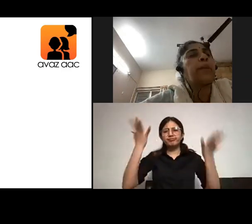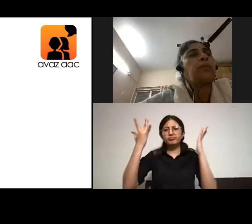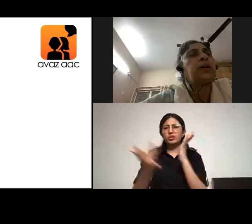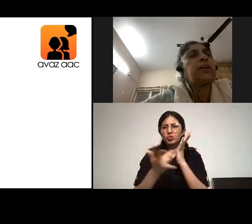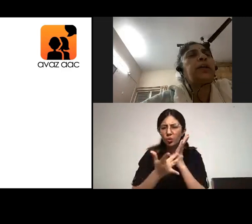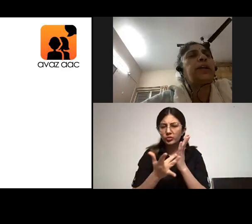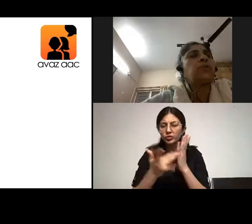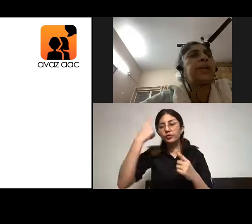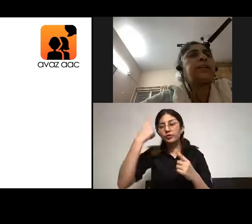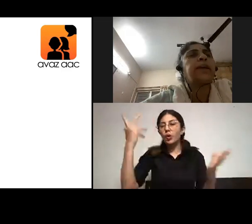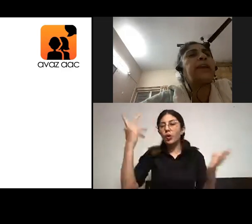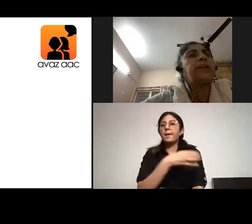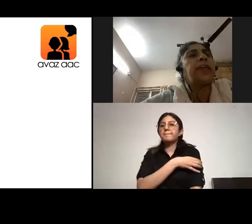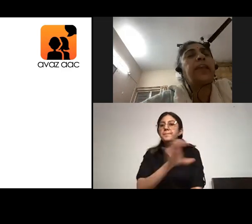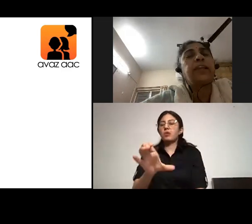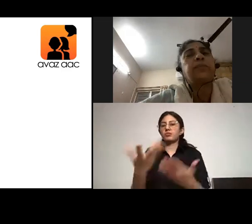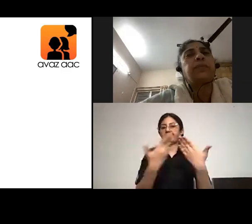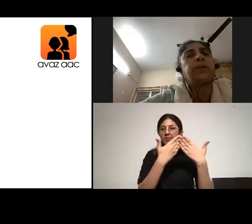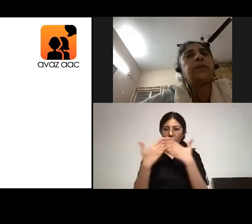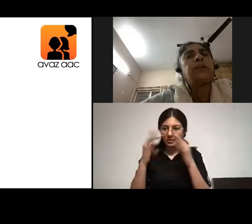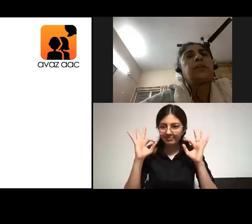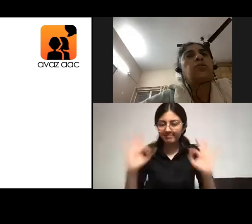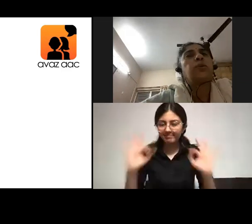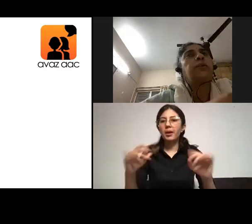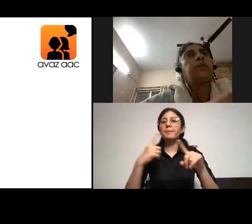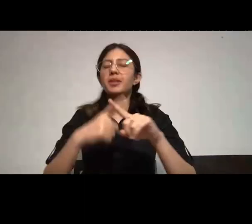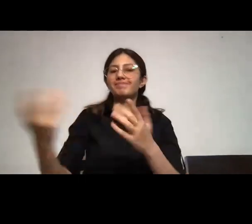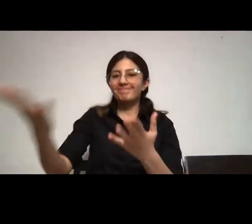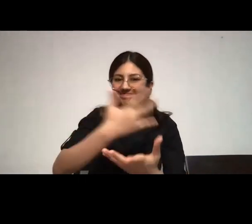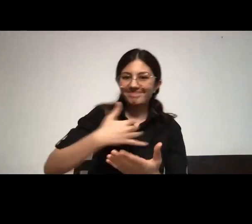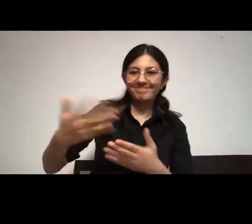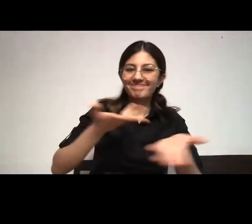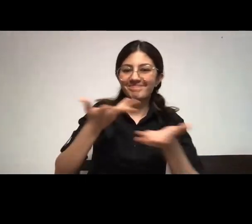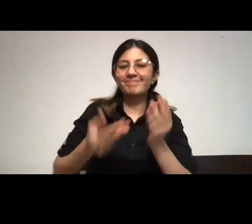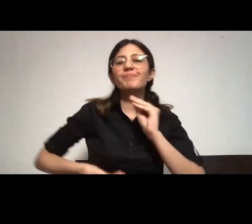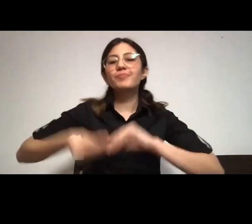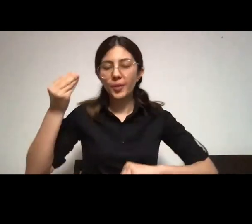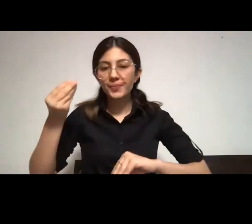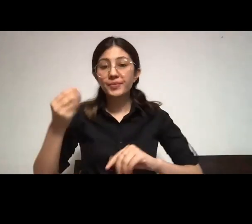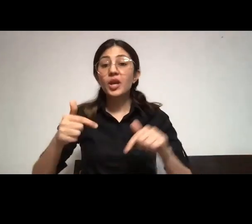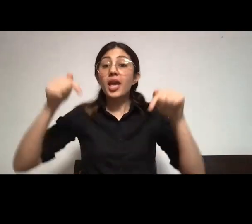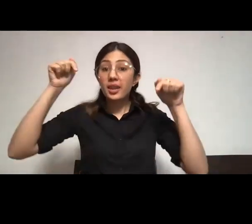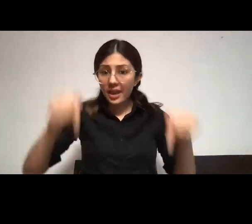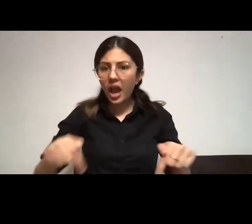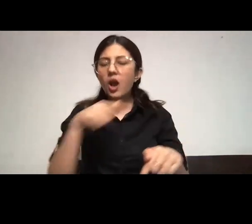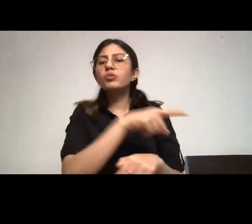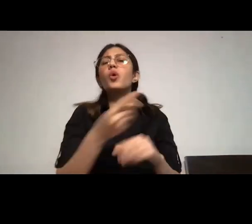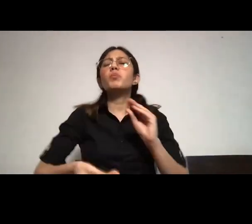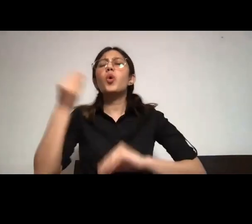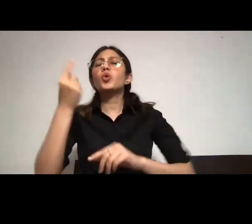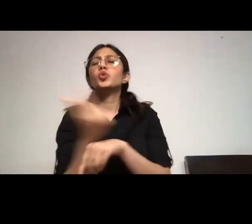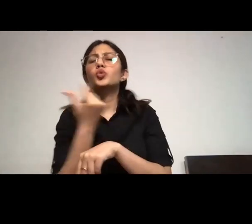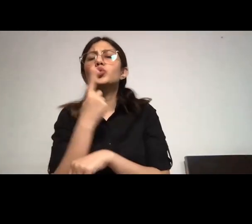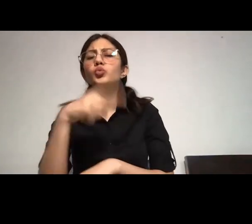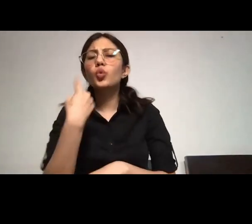that empower, educate, and engage people. So as of now, the product is mainly being used by people